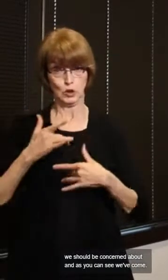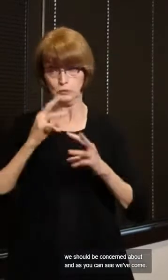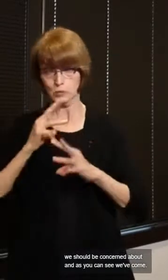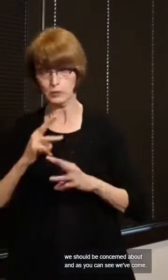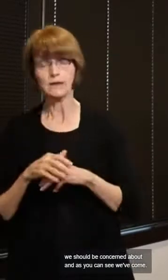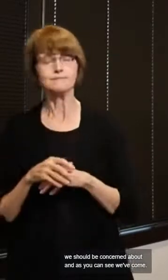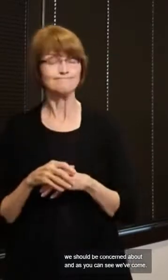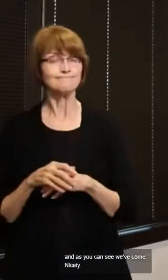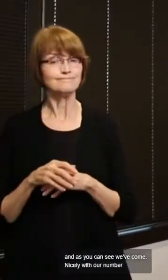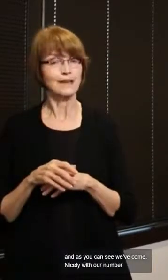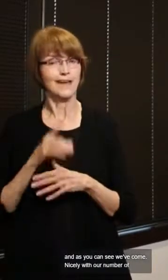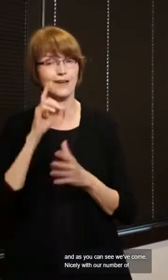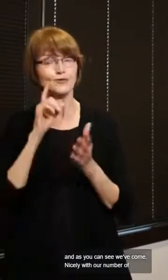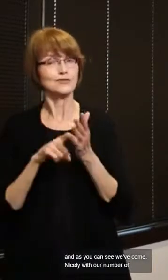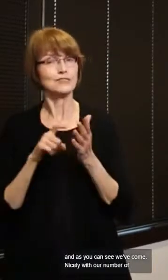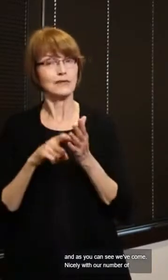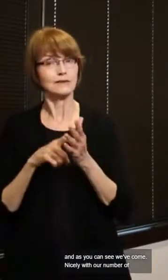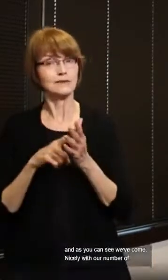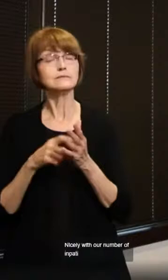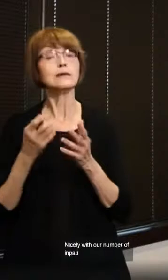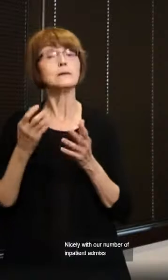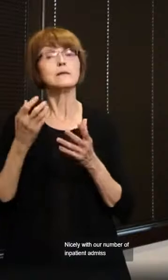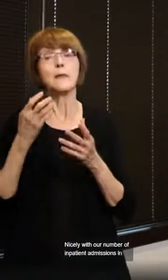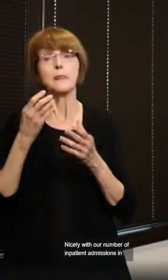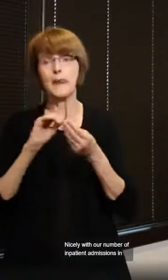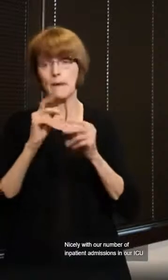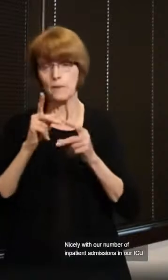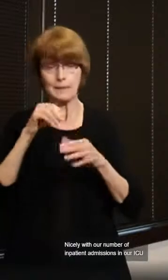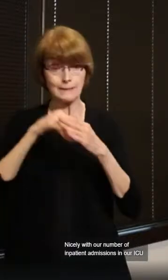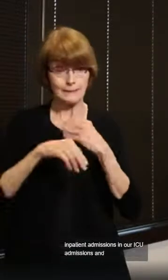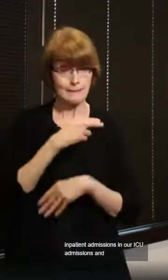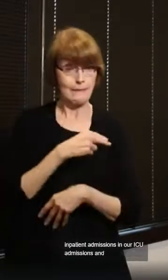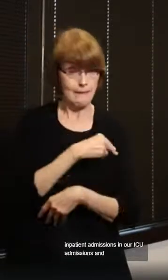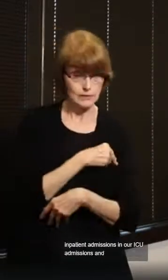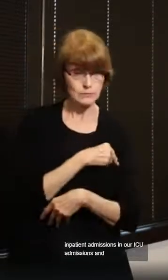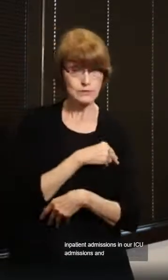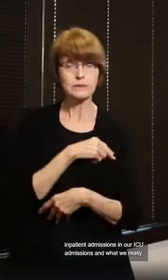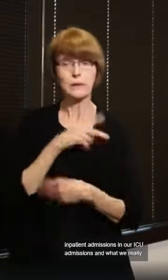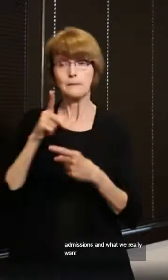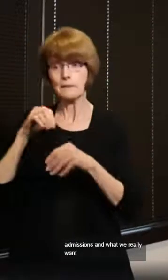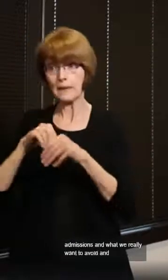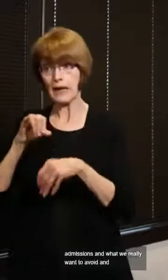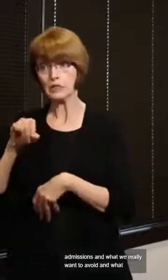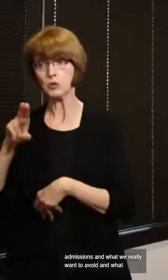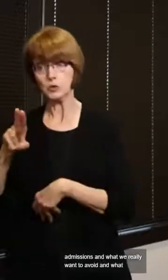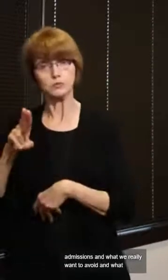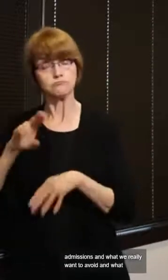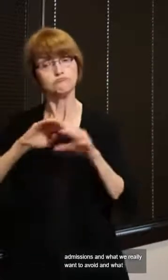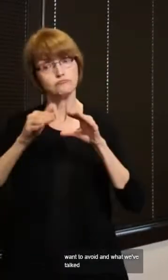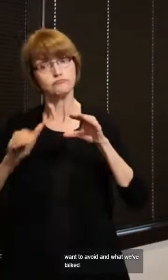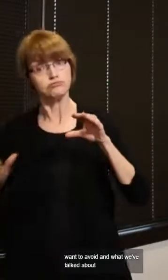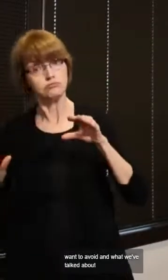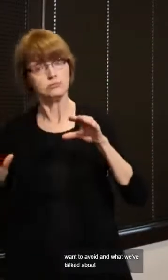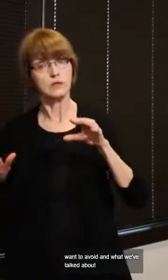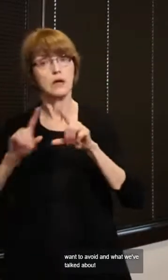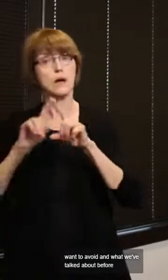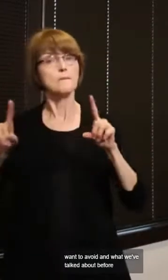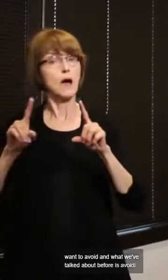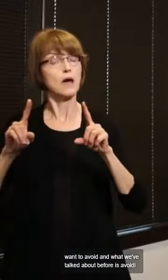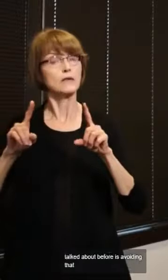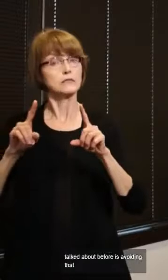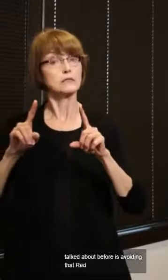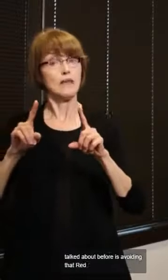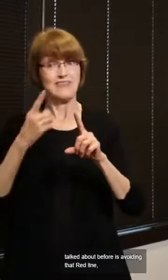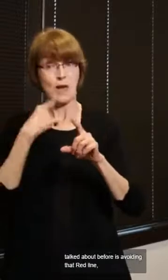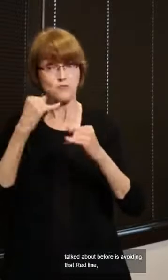nicely with our number of inpatient admissions and our ICU admissions. And what we really want to avoid, and what we've talked about before, is avoiding that red